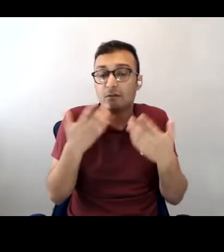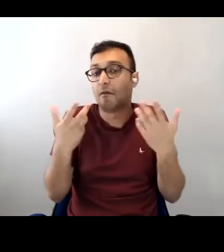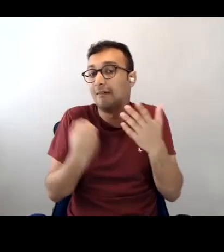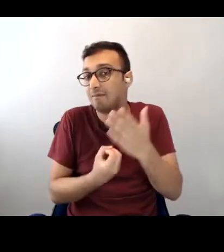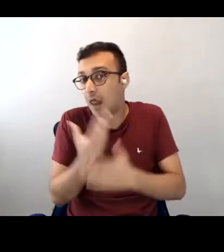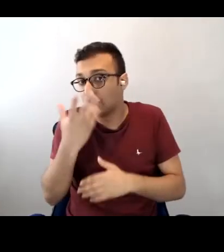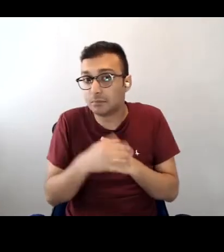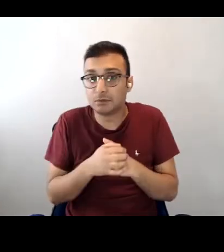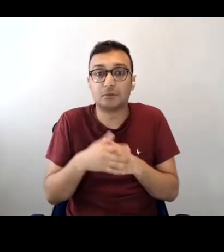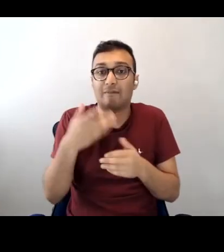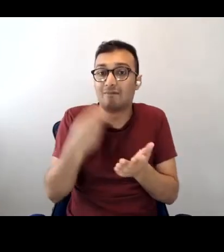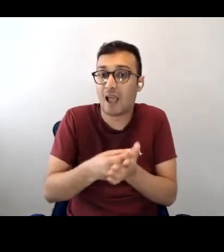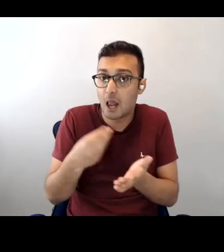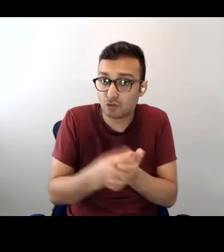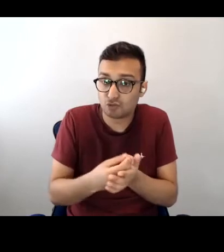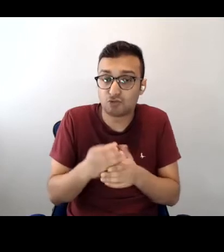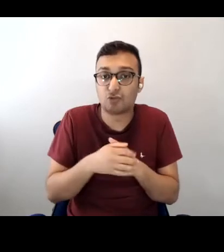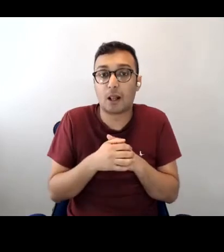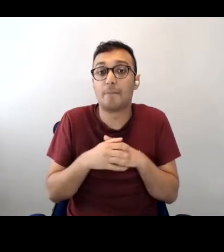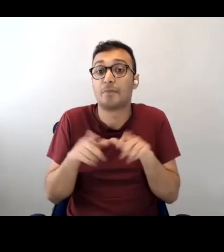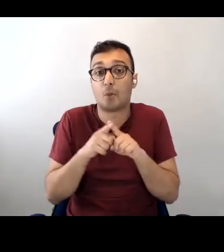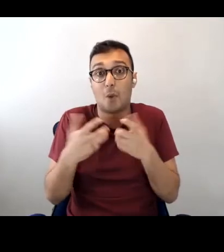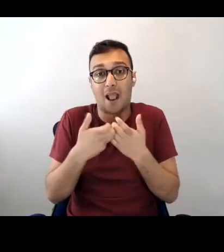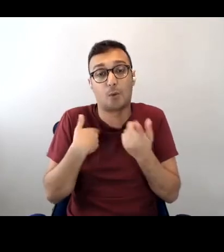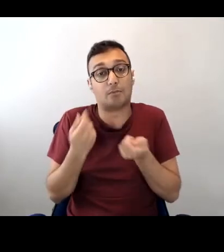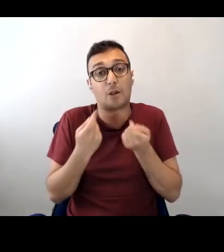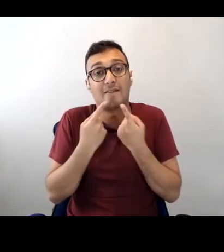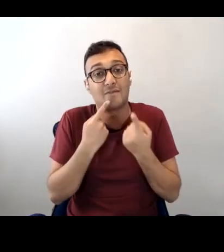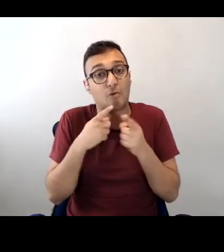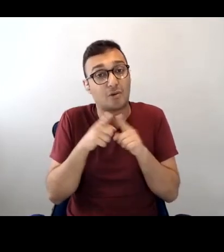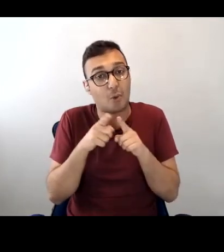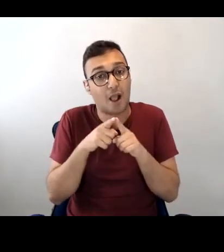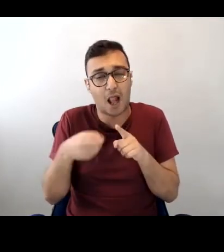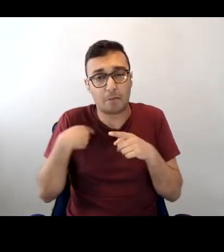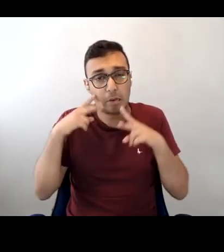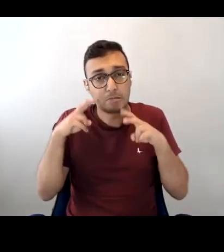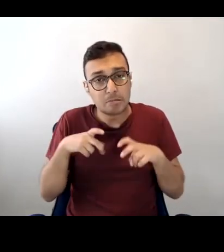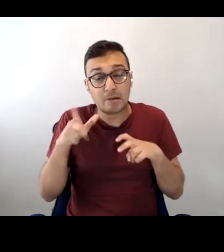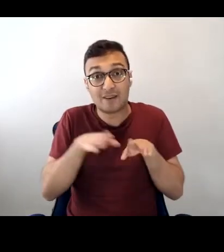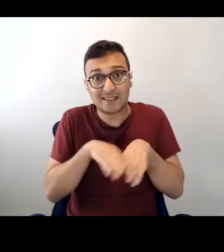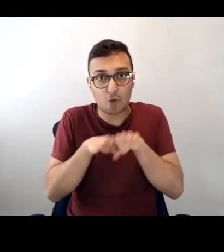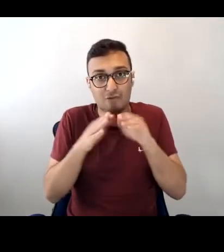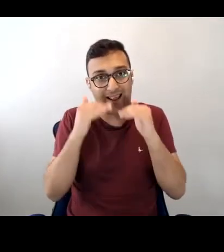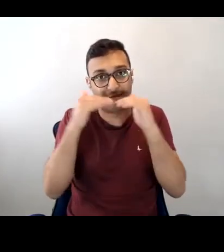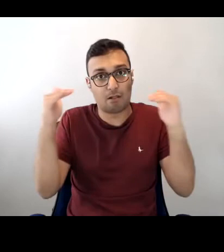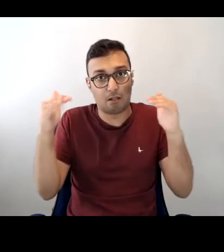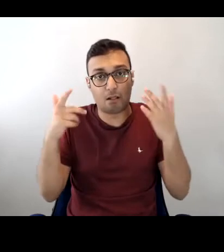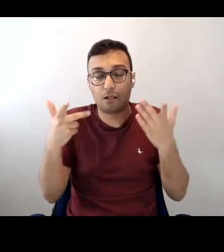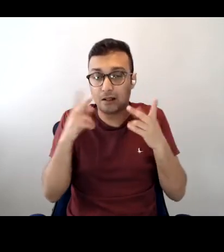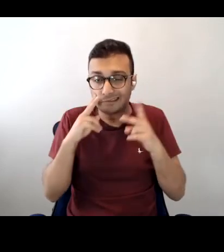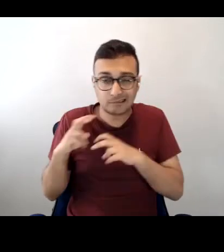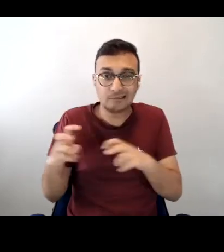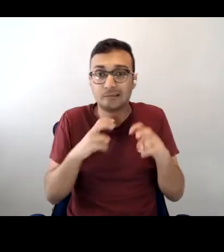also the information management system at national level. So based on the finding, we